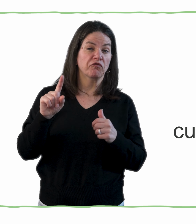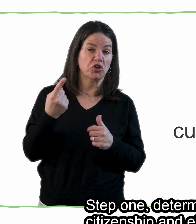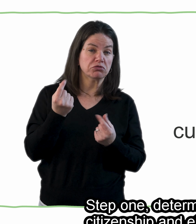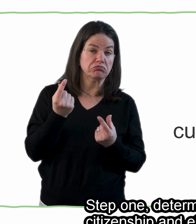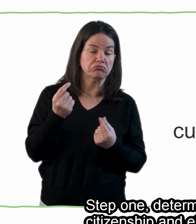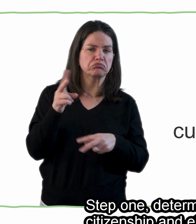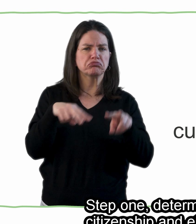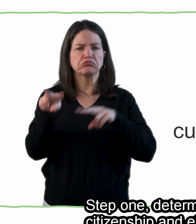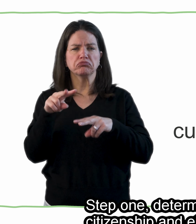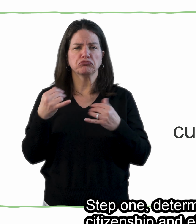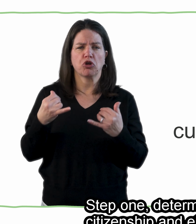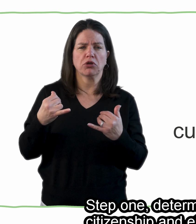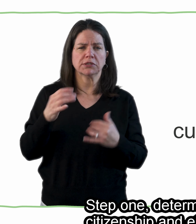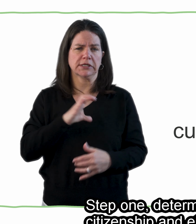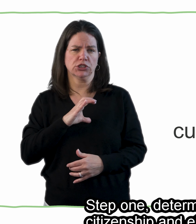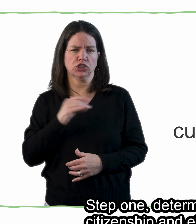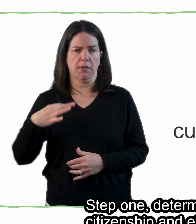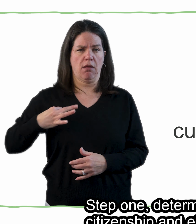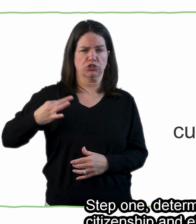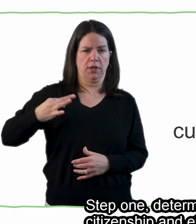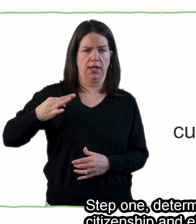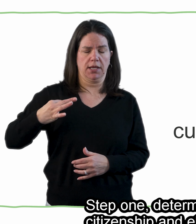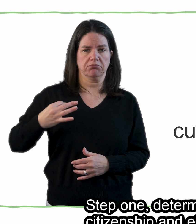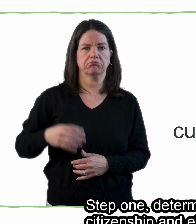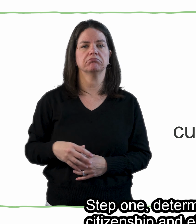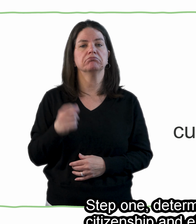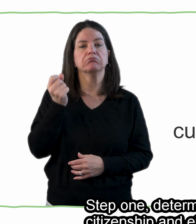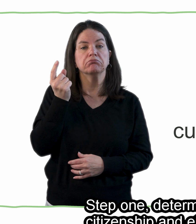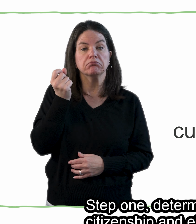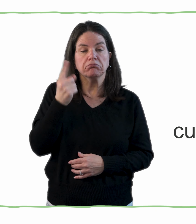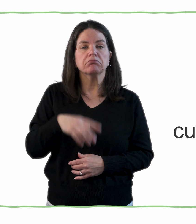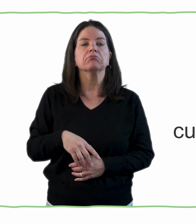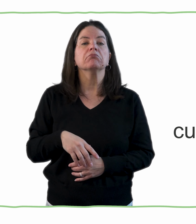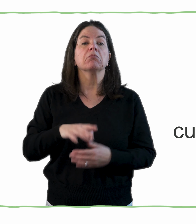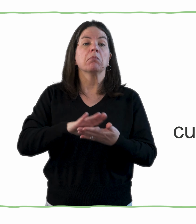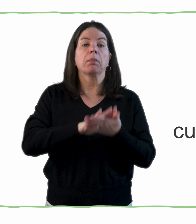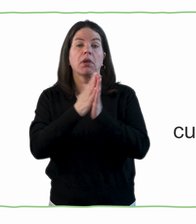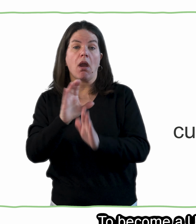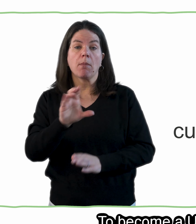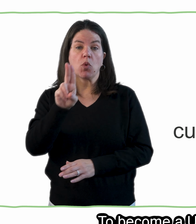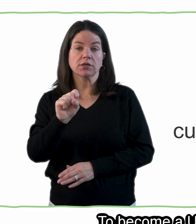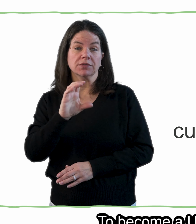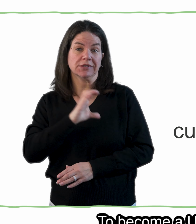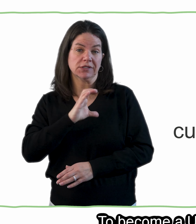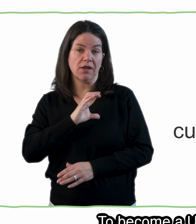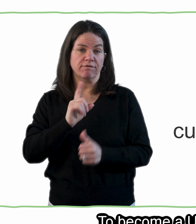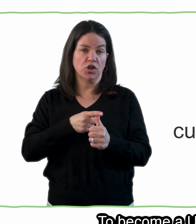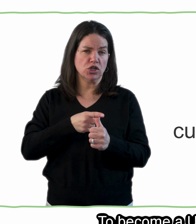Step 1. Determine current citizenship and eligibility. To become a U.S. citizen,